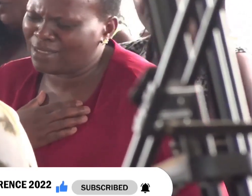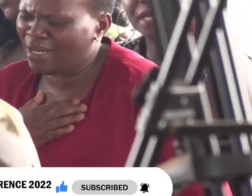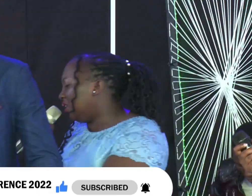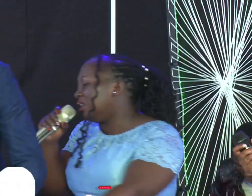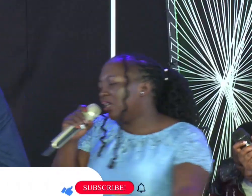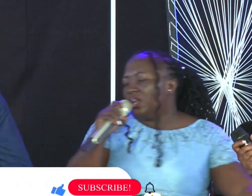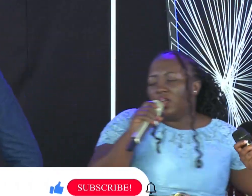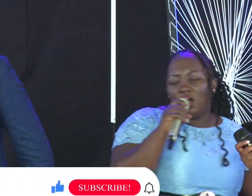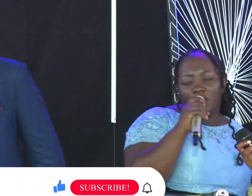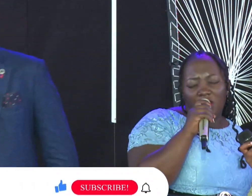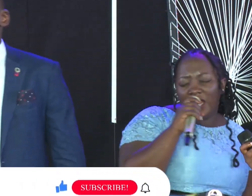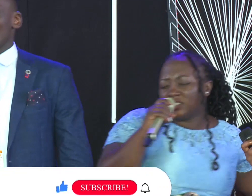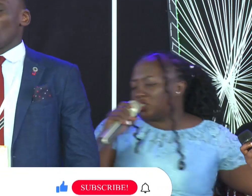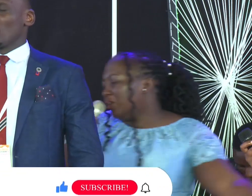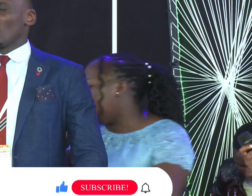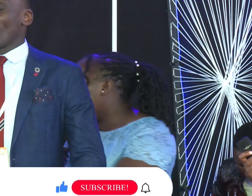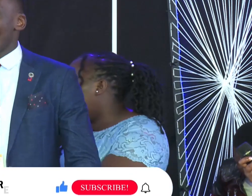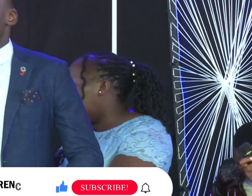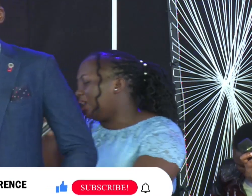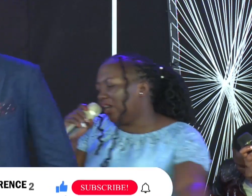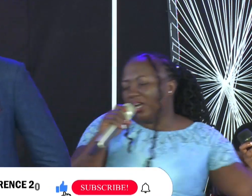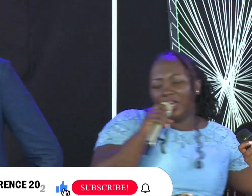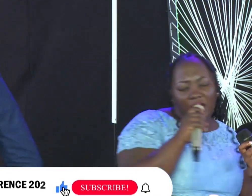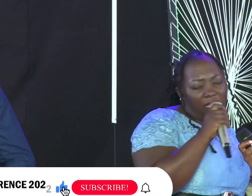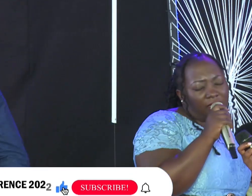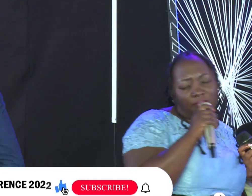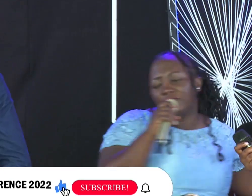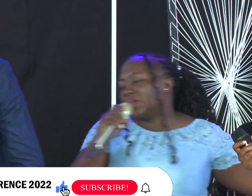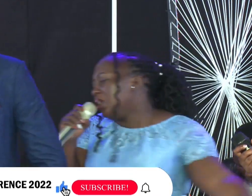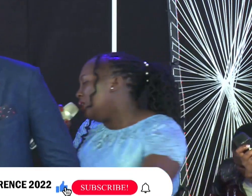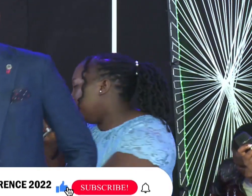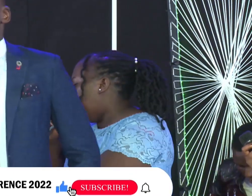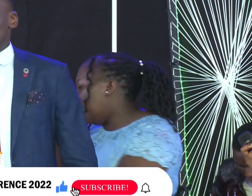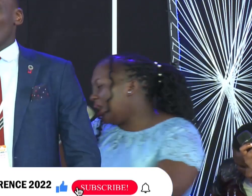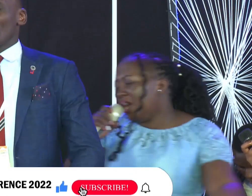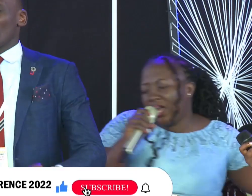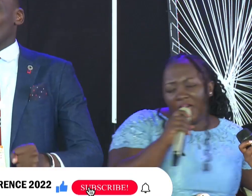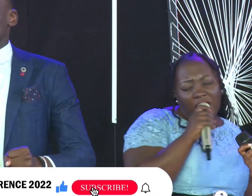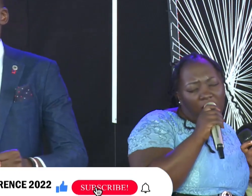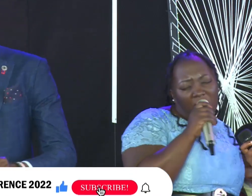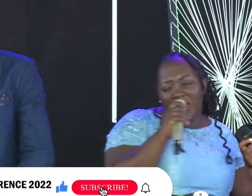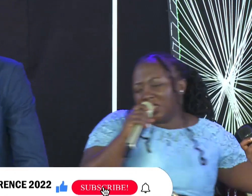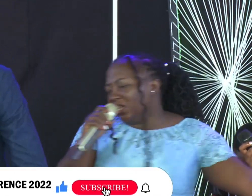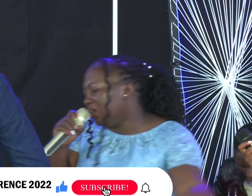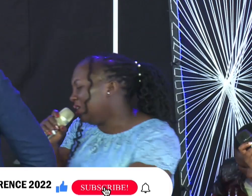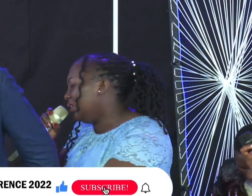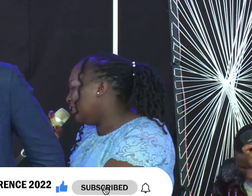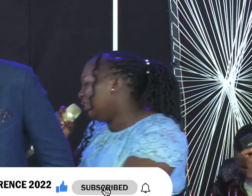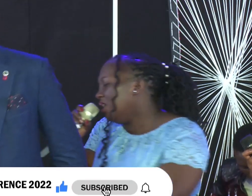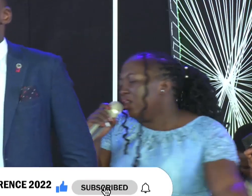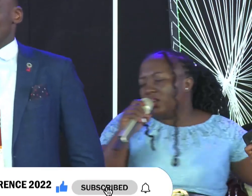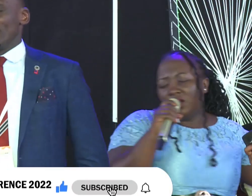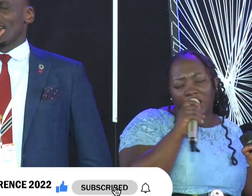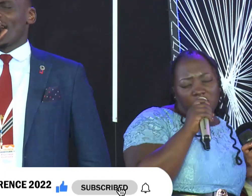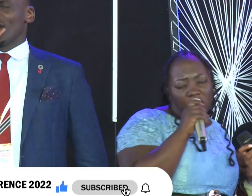omuweereza anagasa z'okubeera omuvubuka anagasa omulembe gwange z'okubeera omuntu w'amagezi